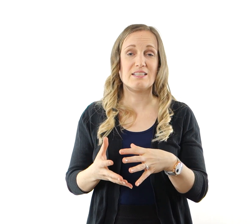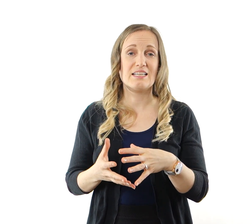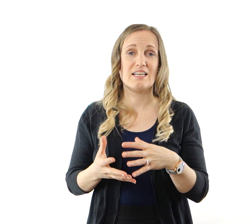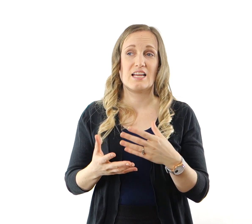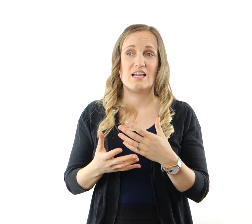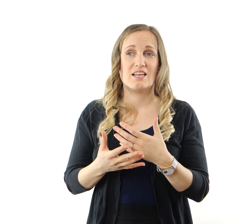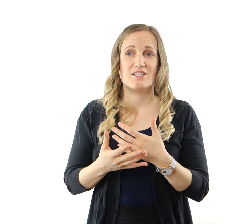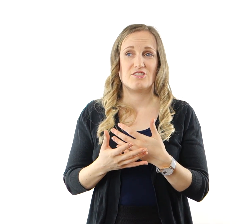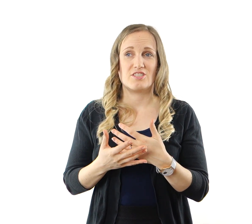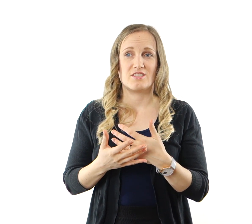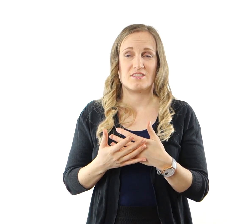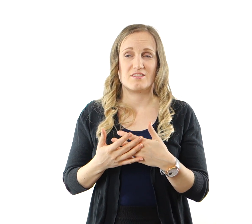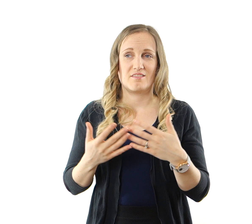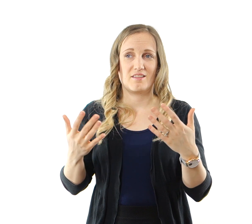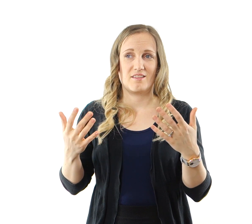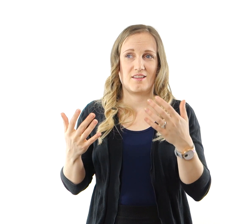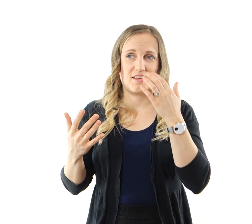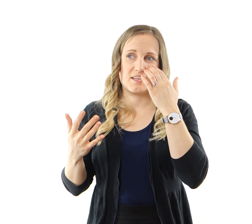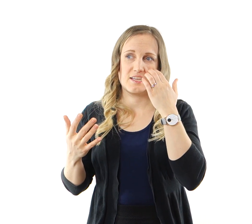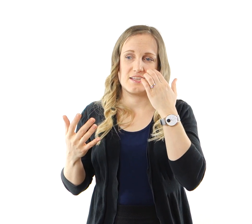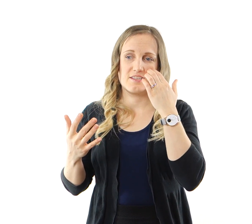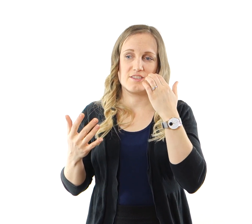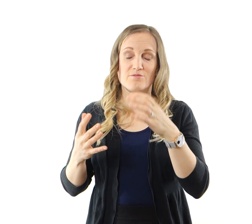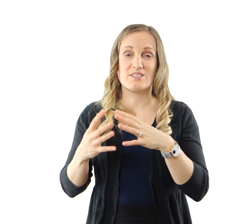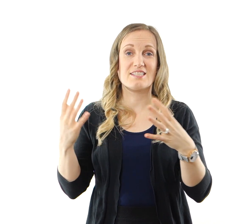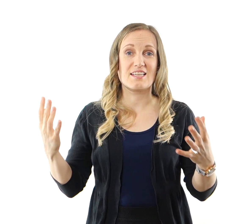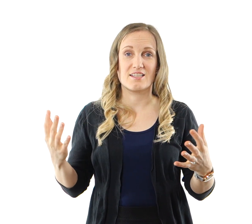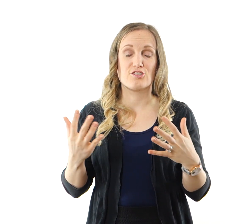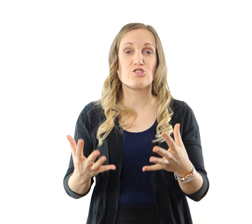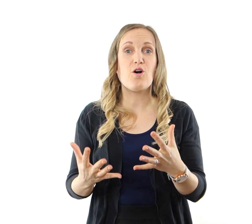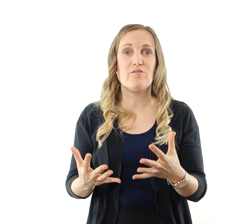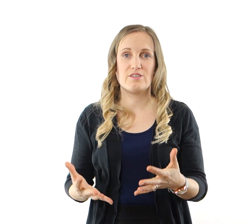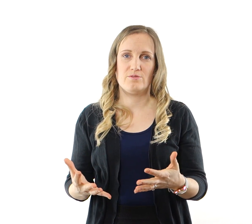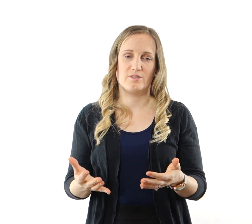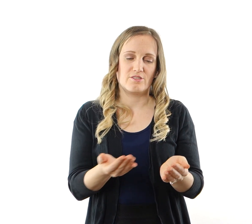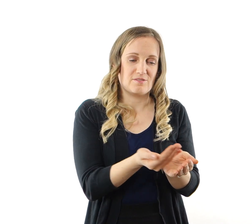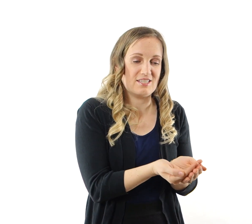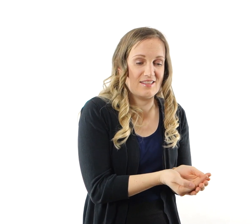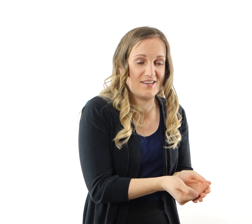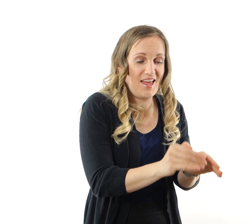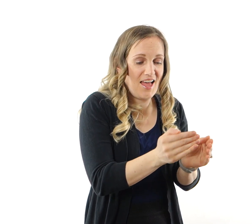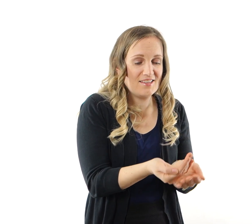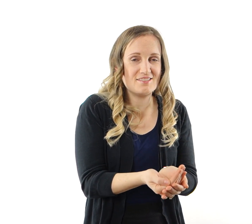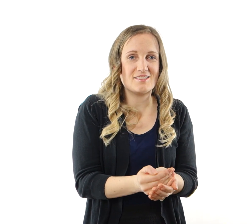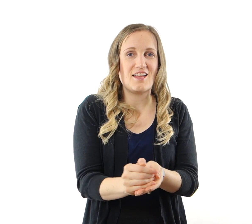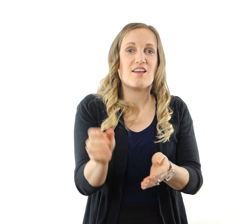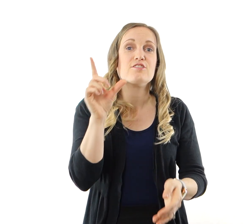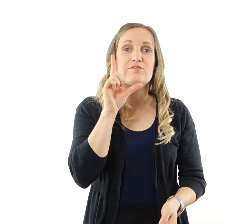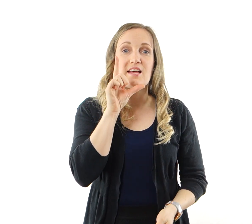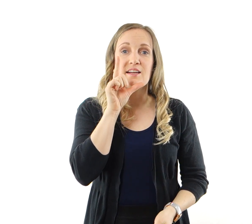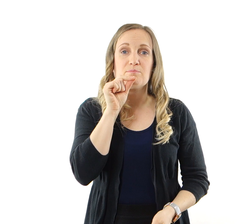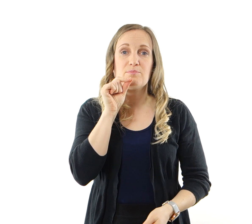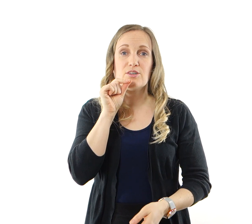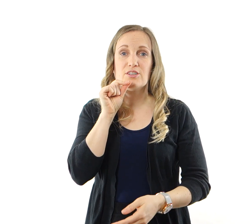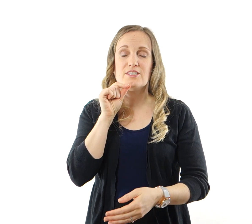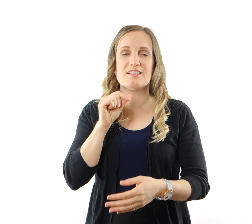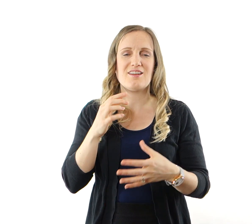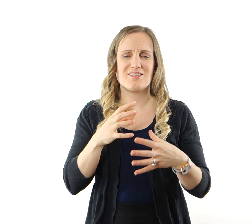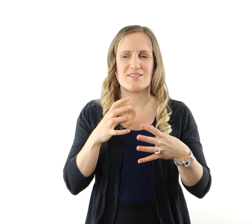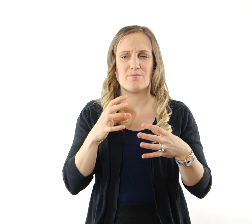really just, you see it. It's so visual. You see the nest, you sign bird. It's not just a bunch